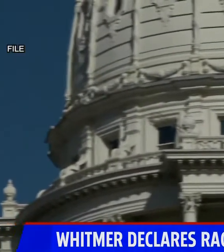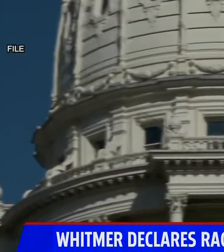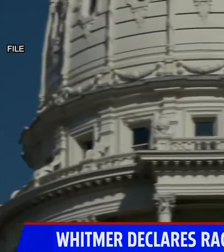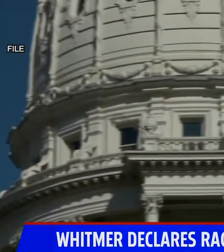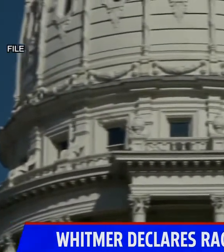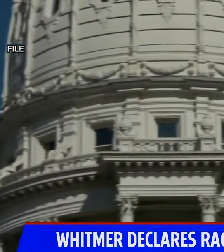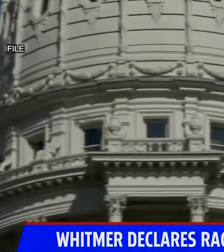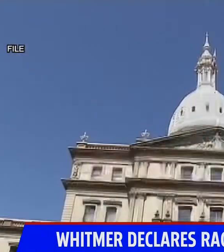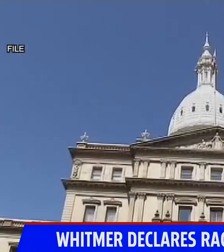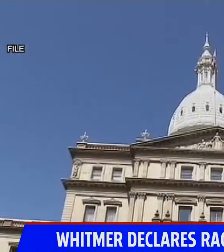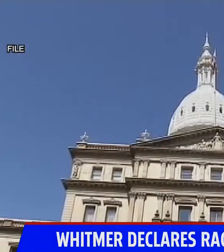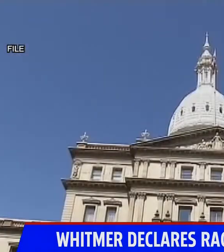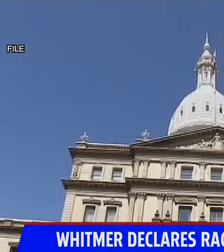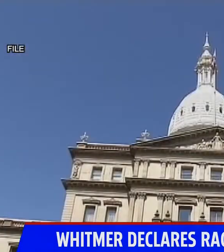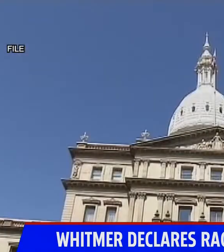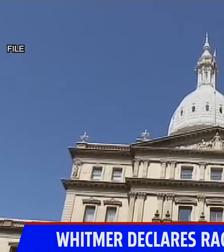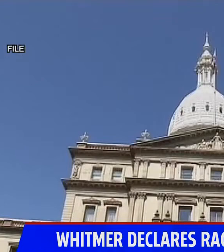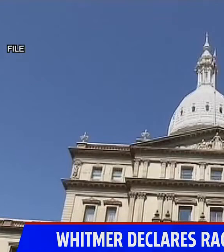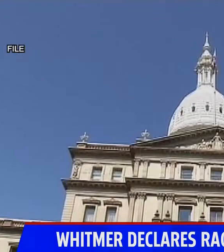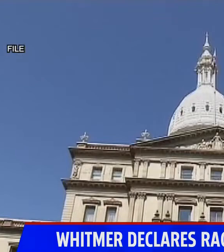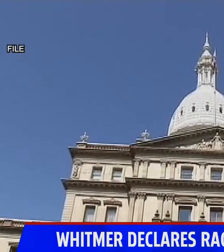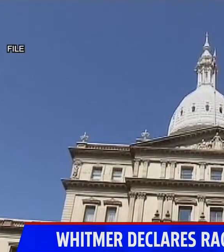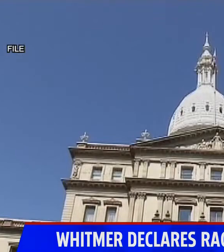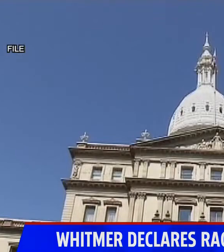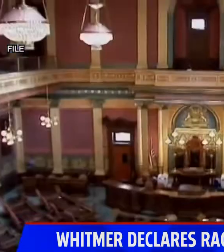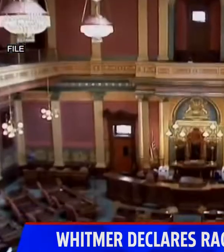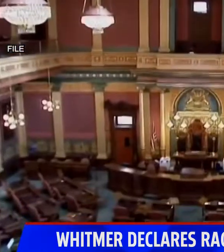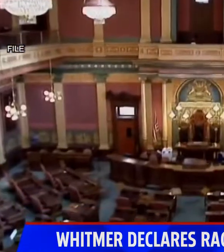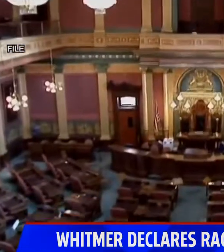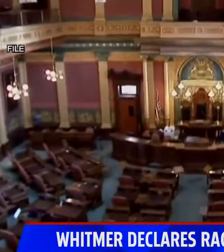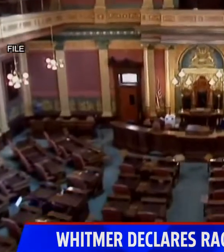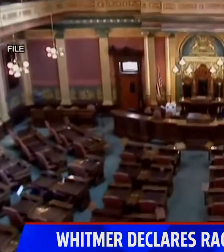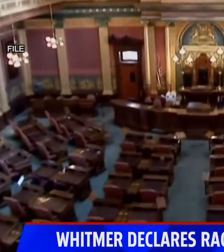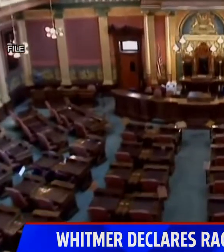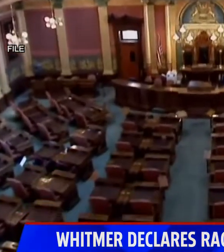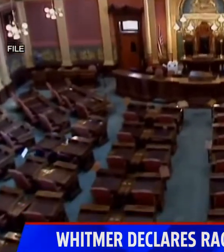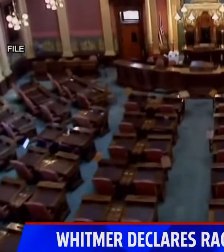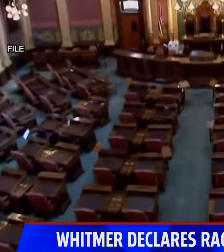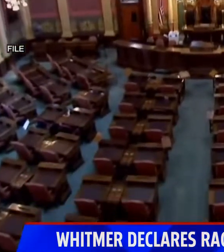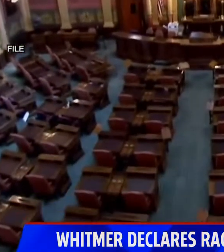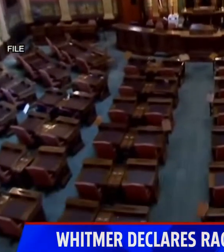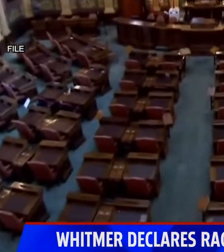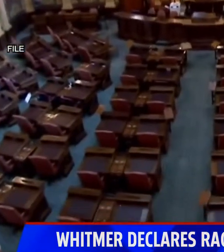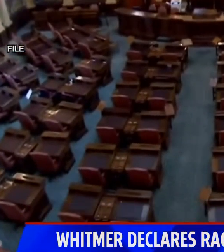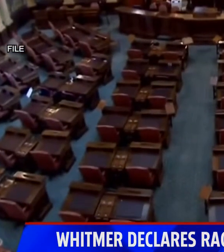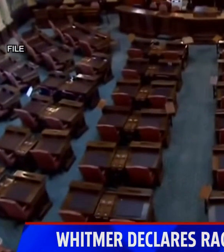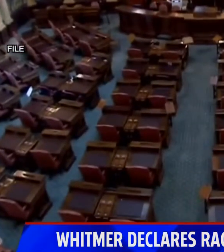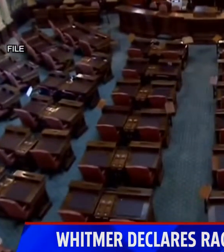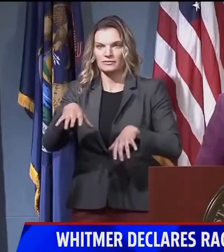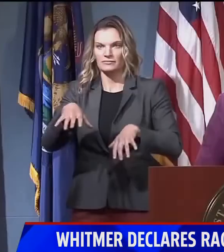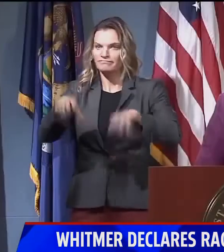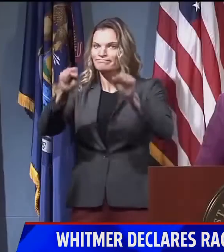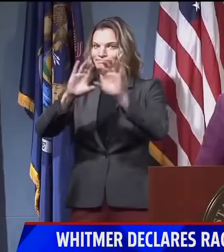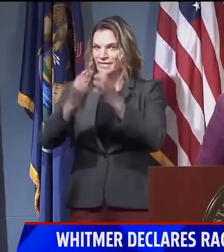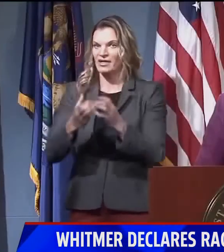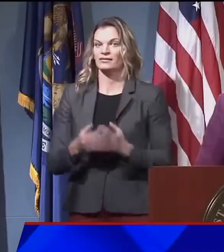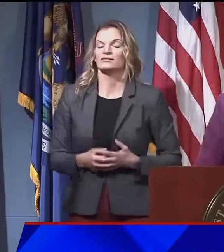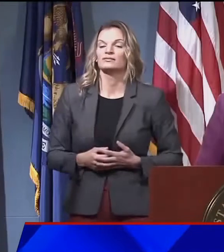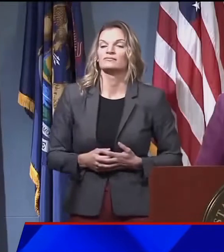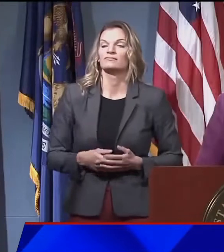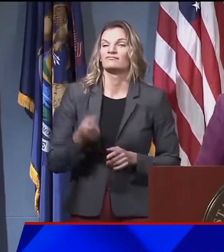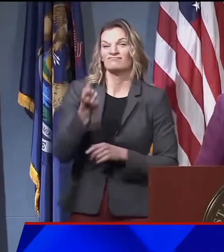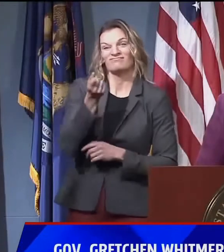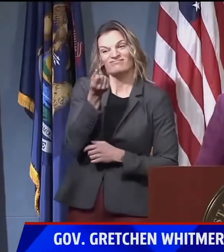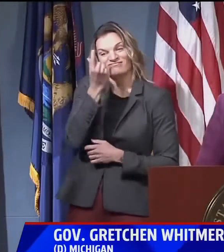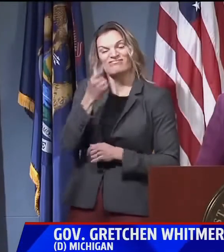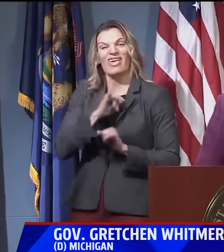the governor also announced today that every single state employee, current and future, will receive implicit bias training. As public servants,